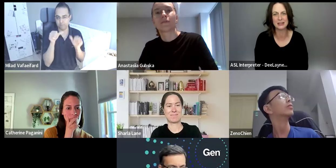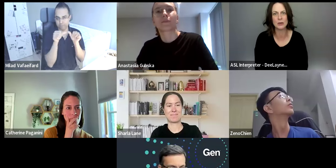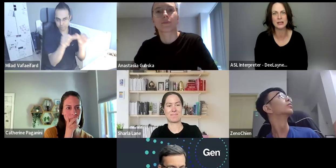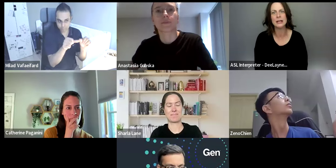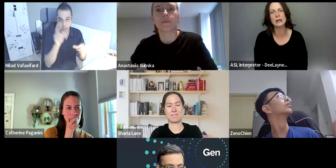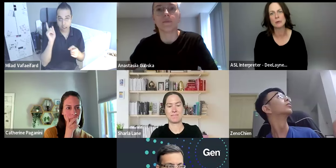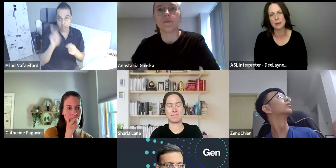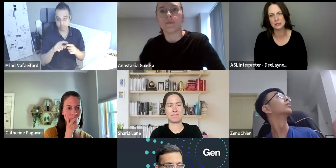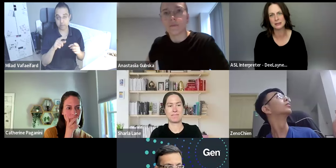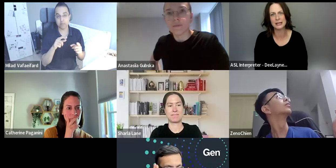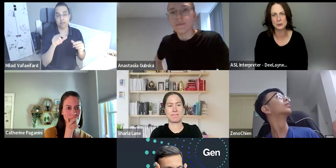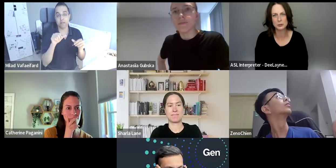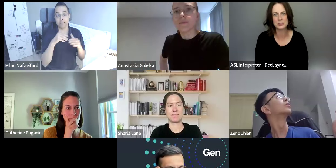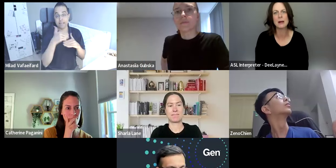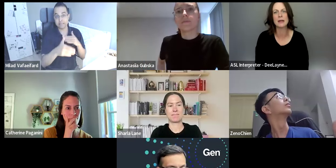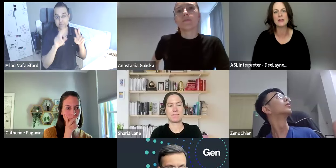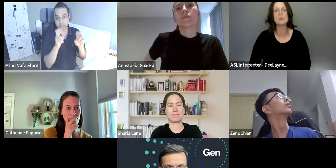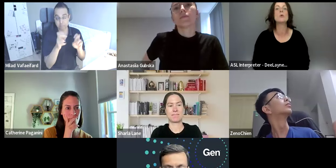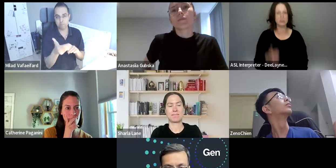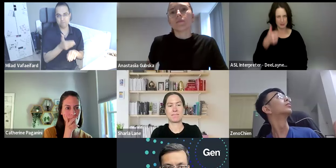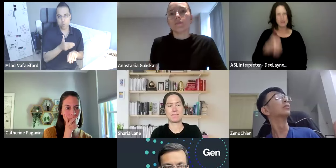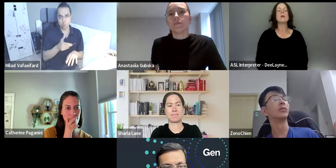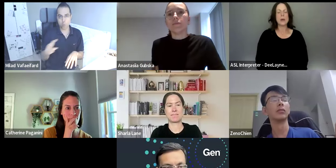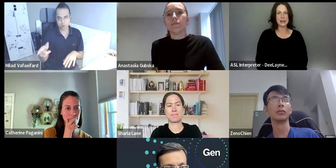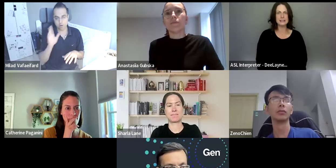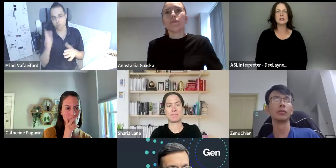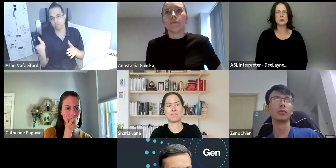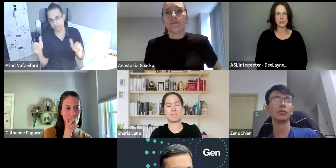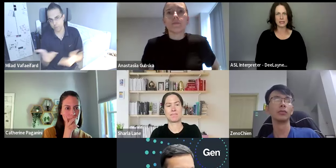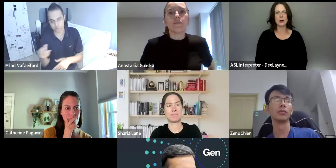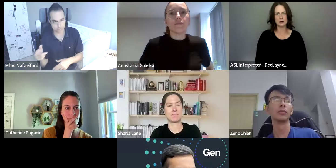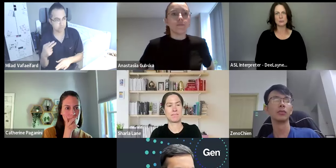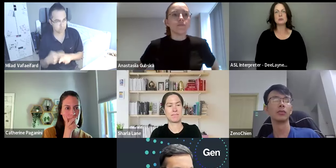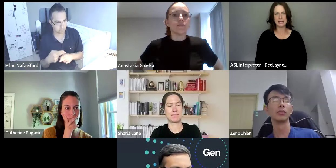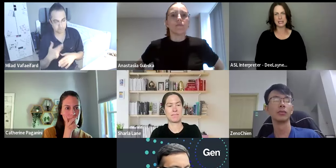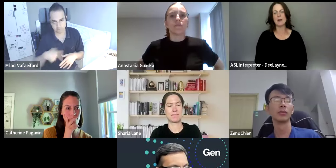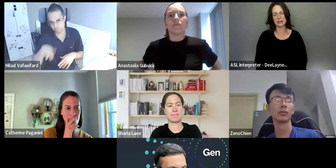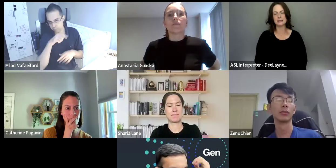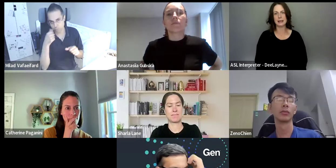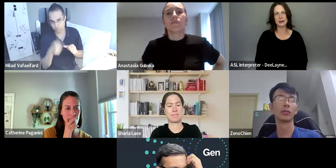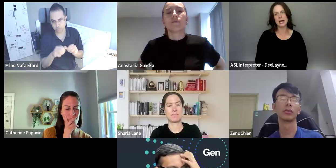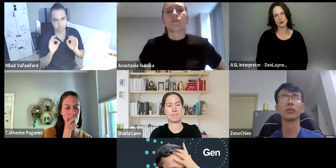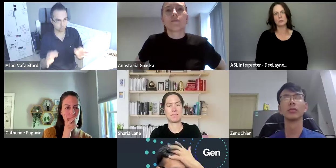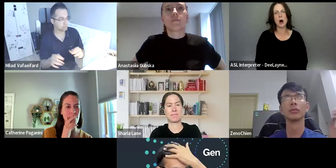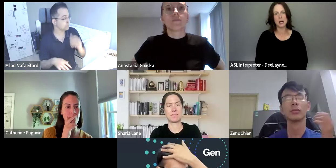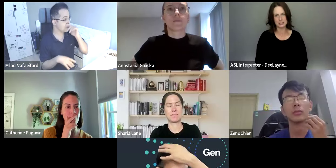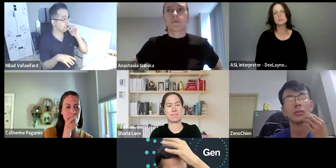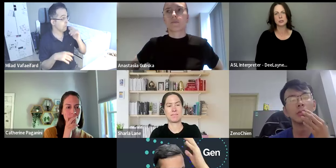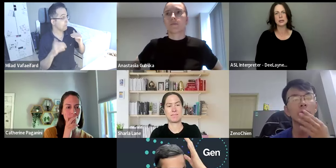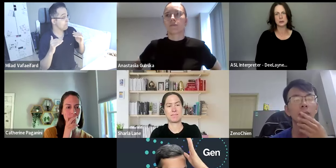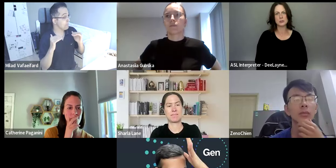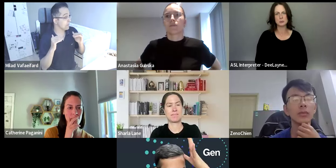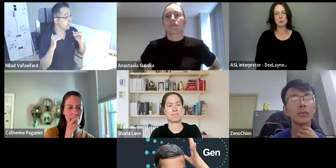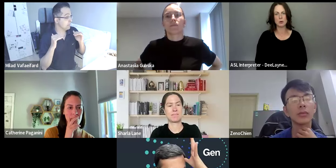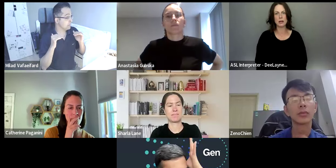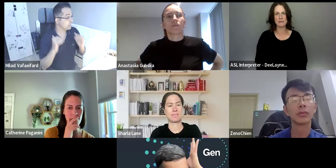coming and then we interrupt and introduce them. I think we'll wait until we are between topics and a natural pause